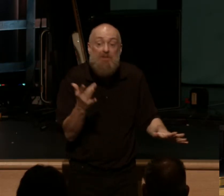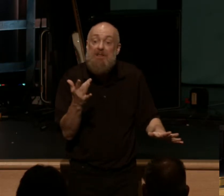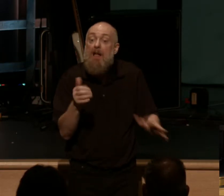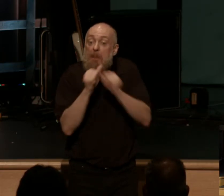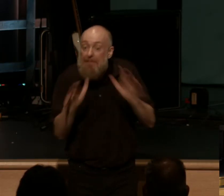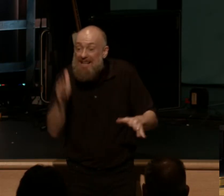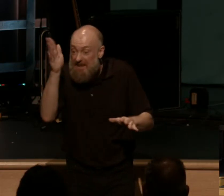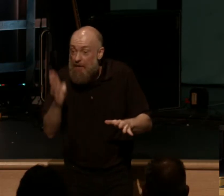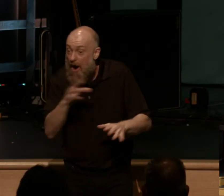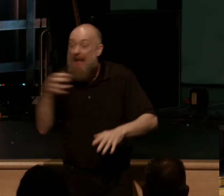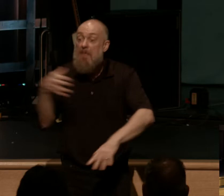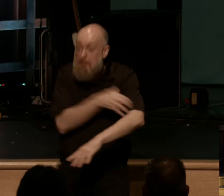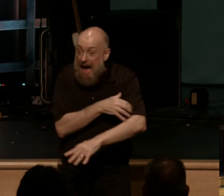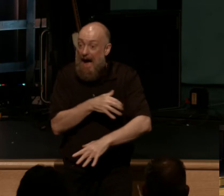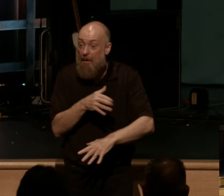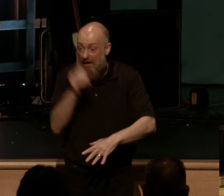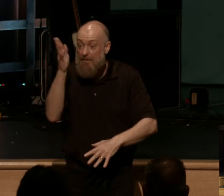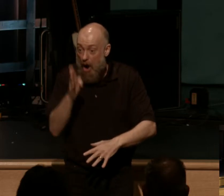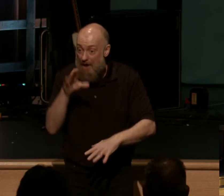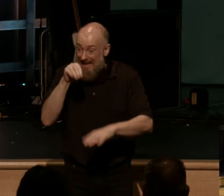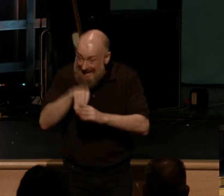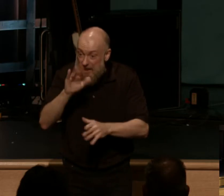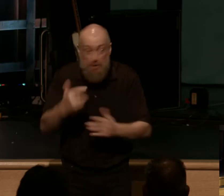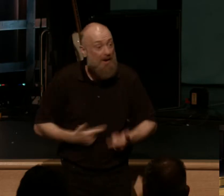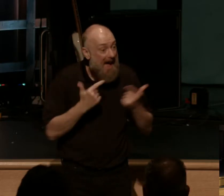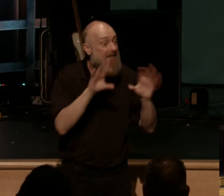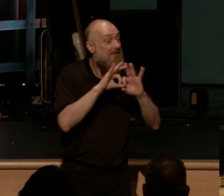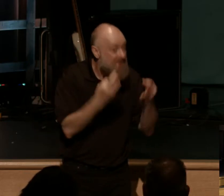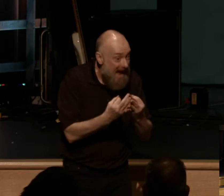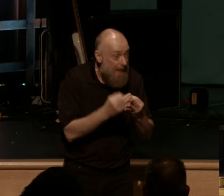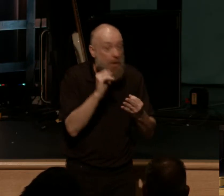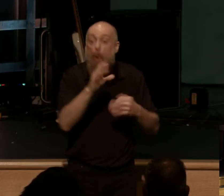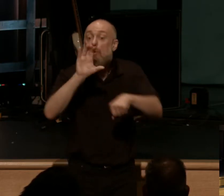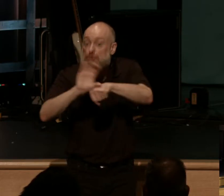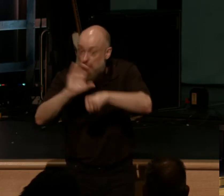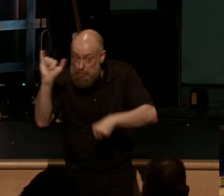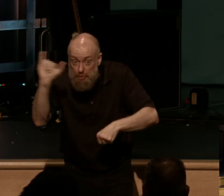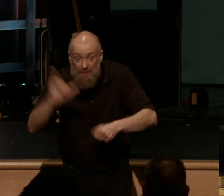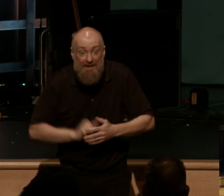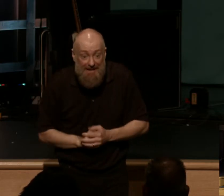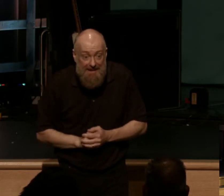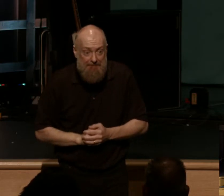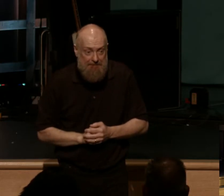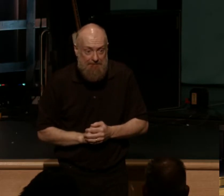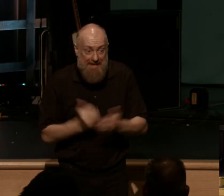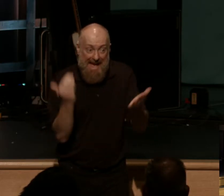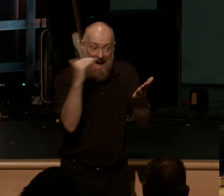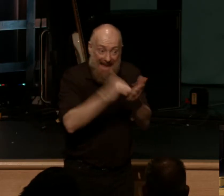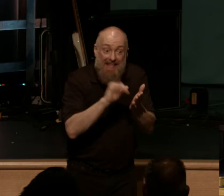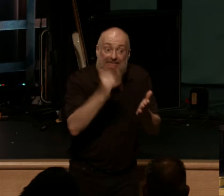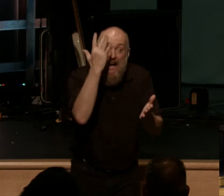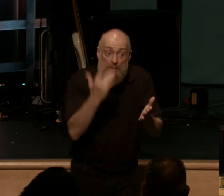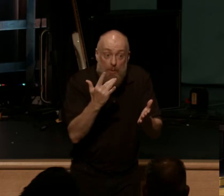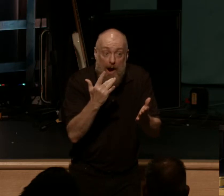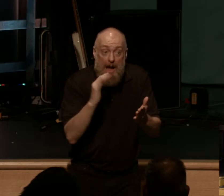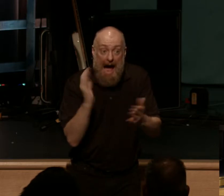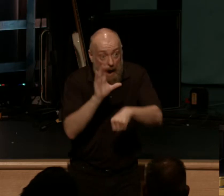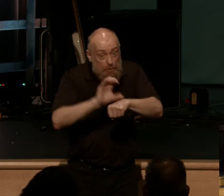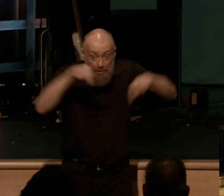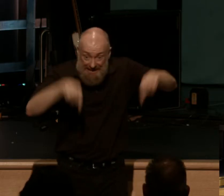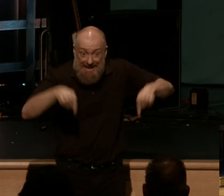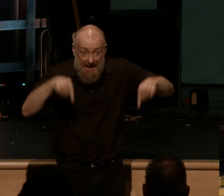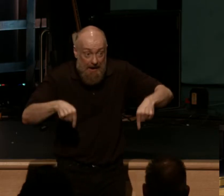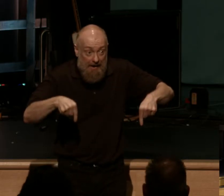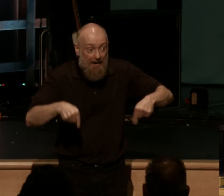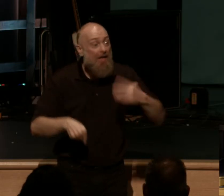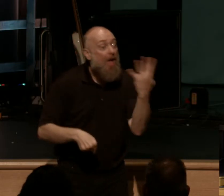of God and the power of his spirit upon your life, family, or the church. Again, this is why within our church, the